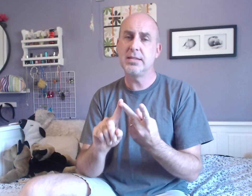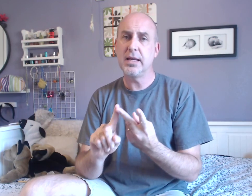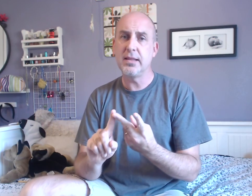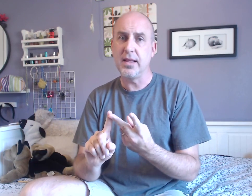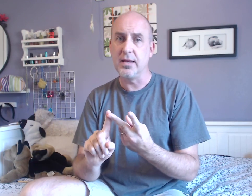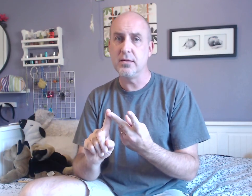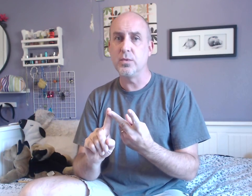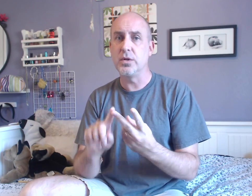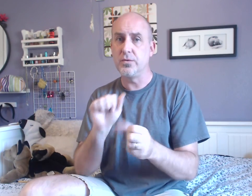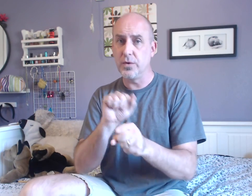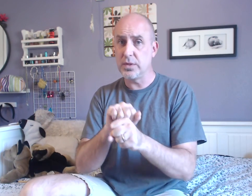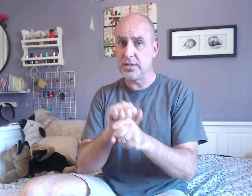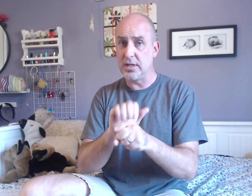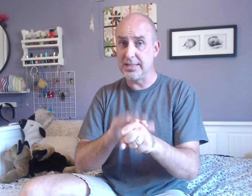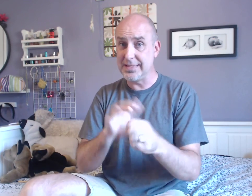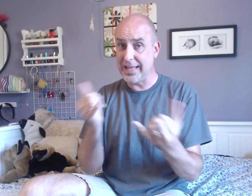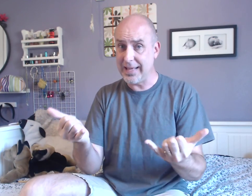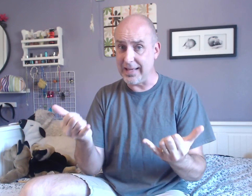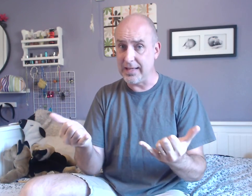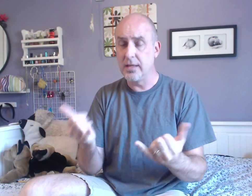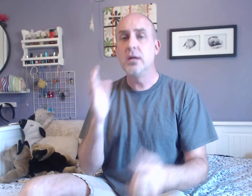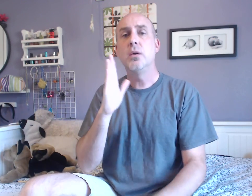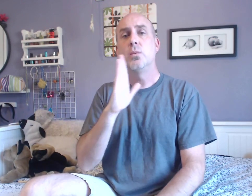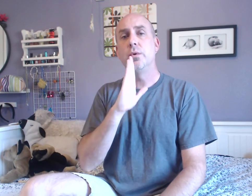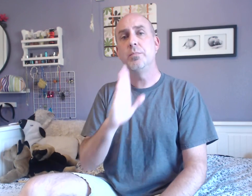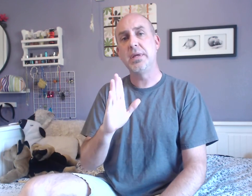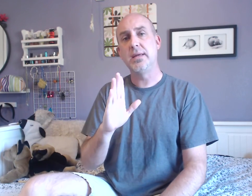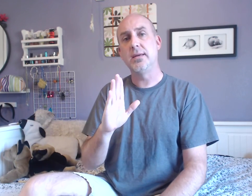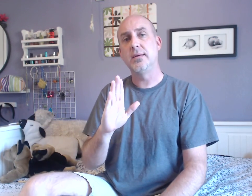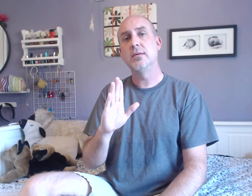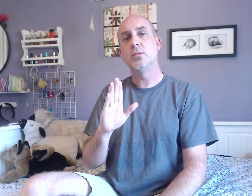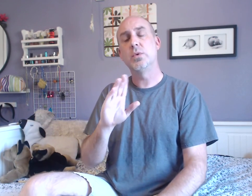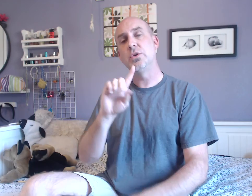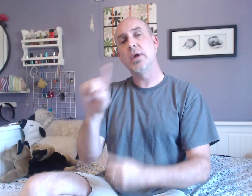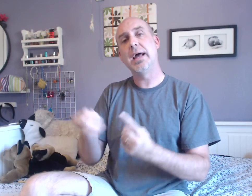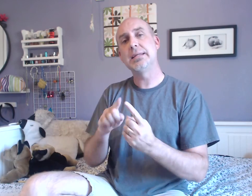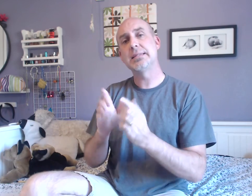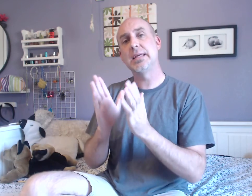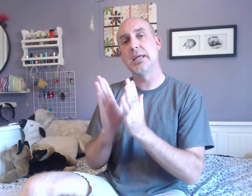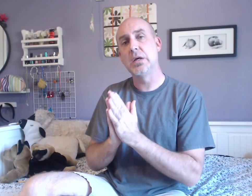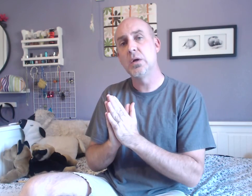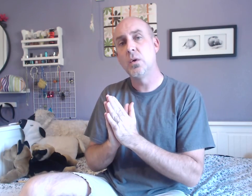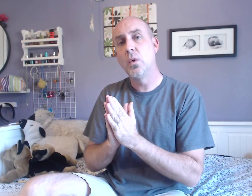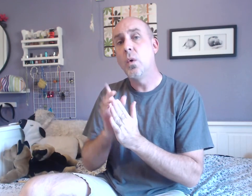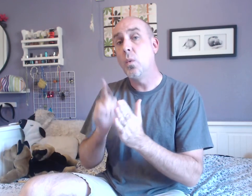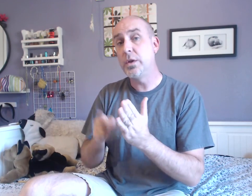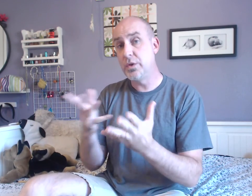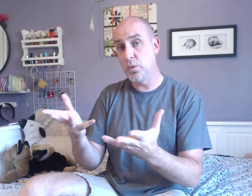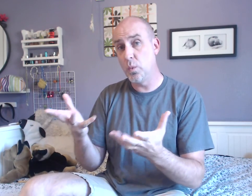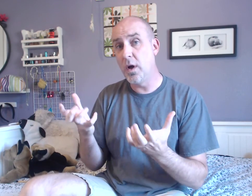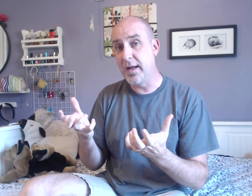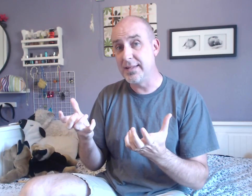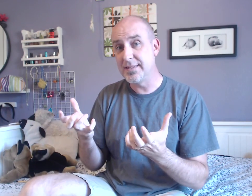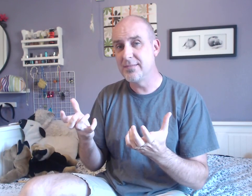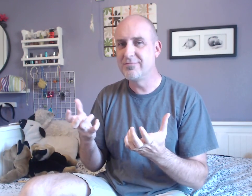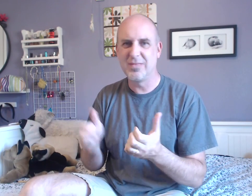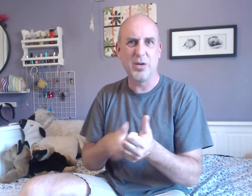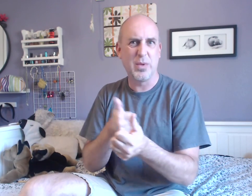second thing that we're going to focus on today will be when you're asking, what do you want? We could